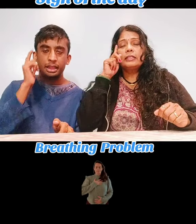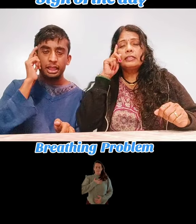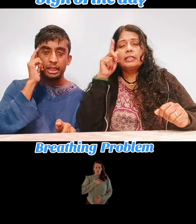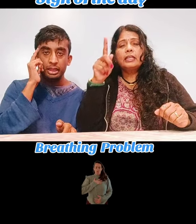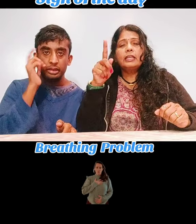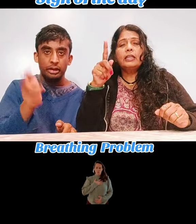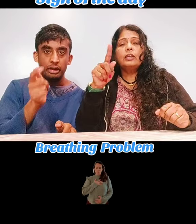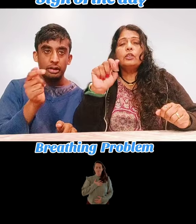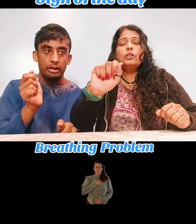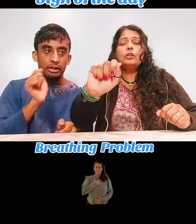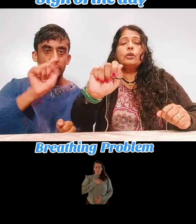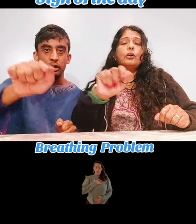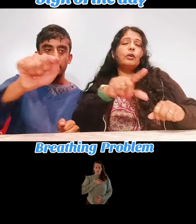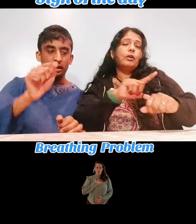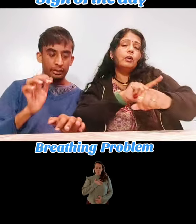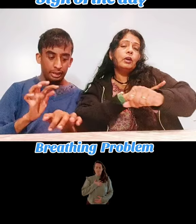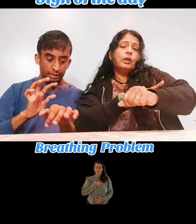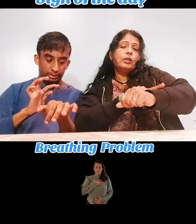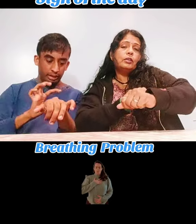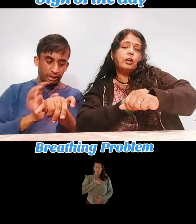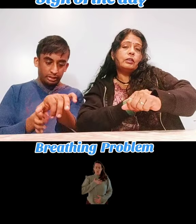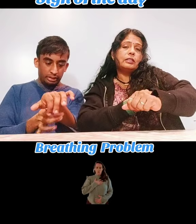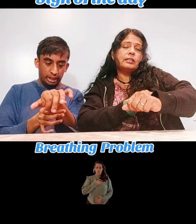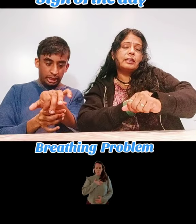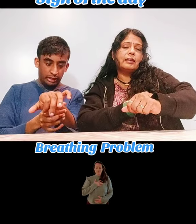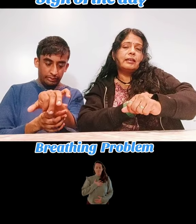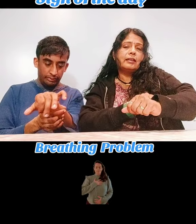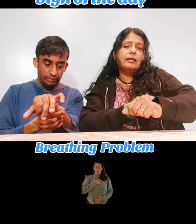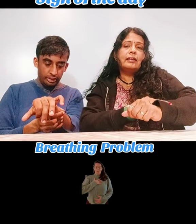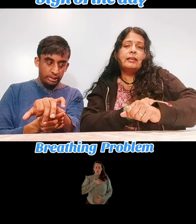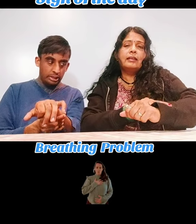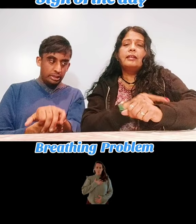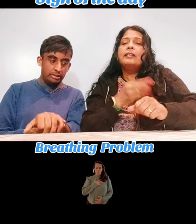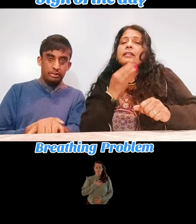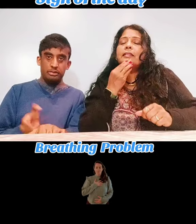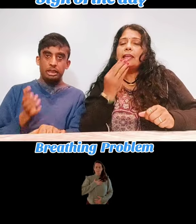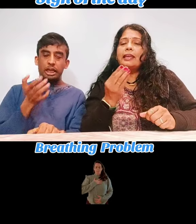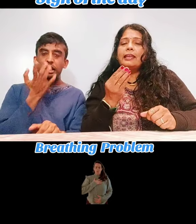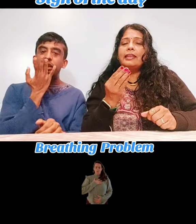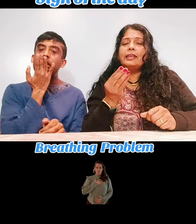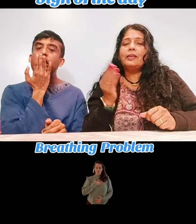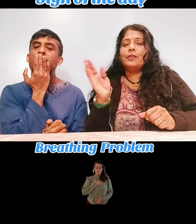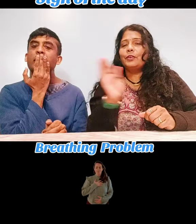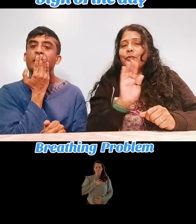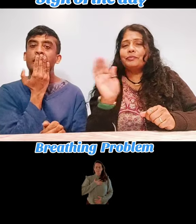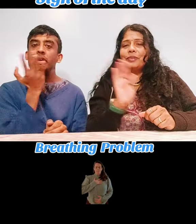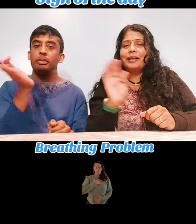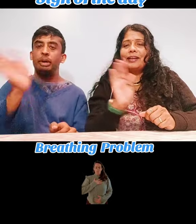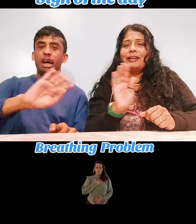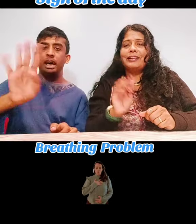and see your doctor. Thank you. Bye.